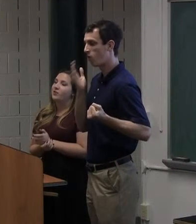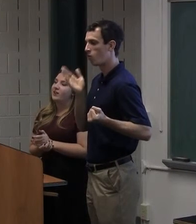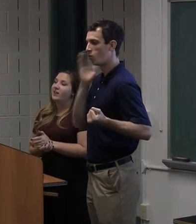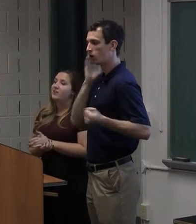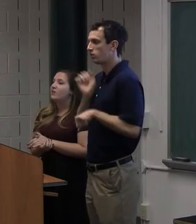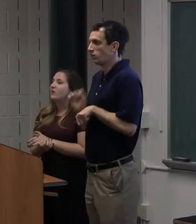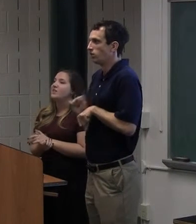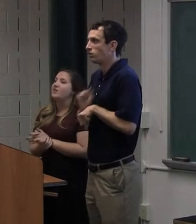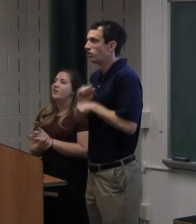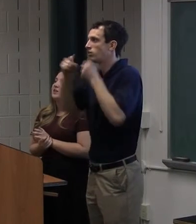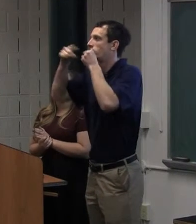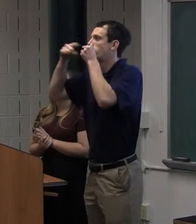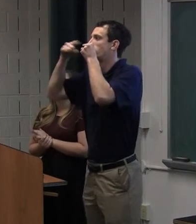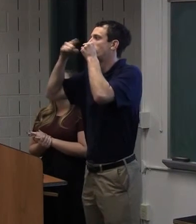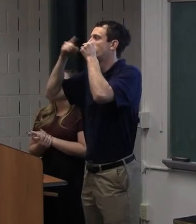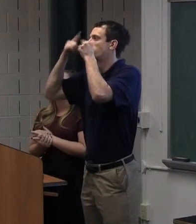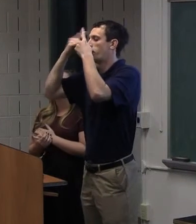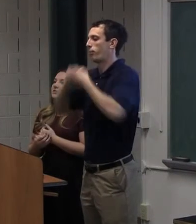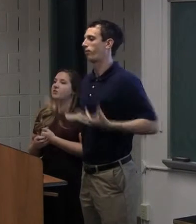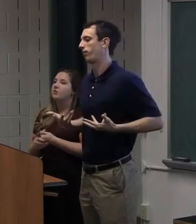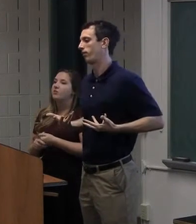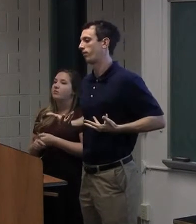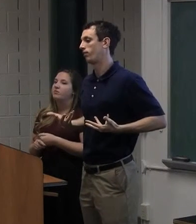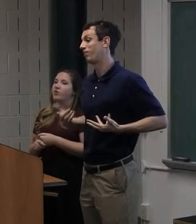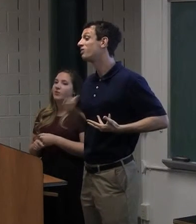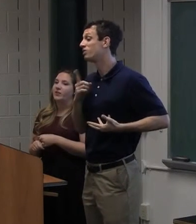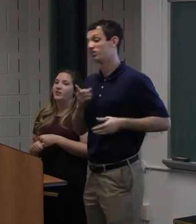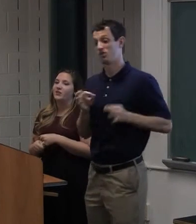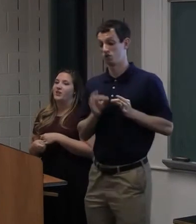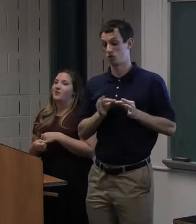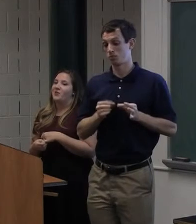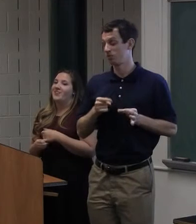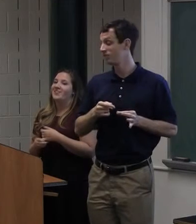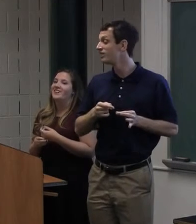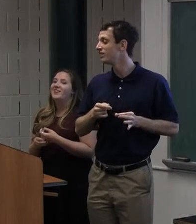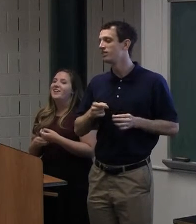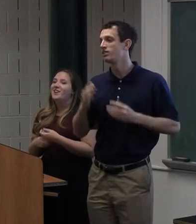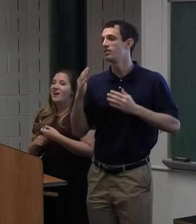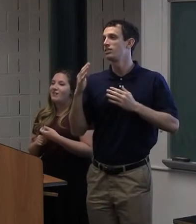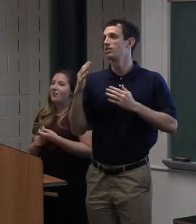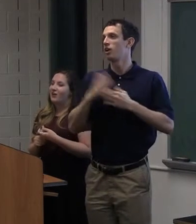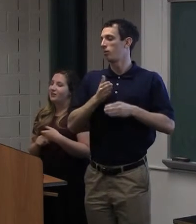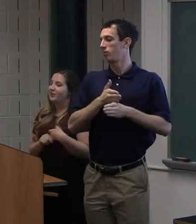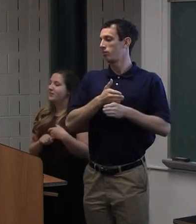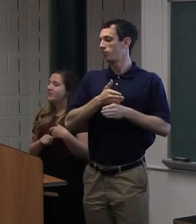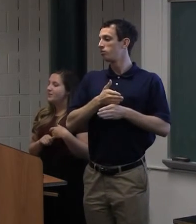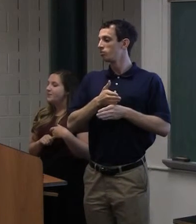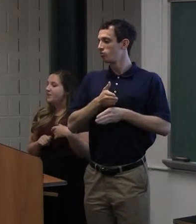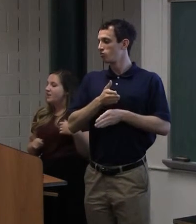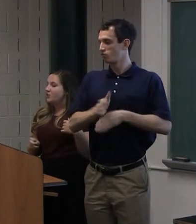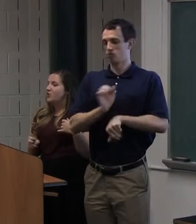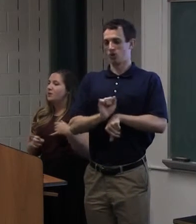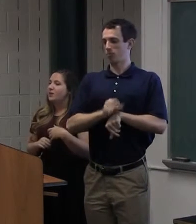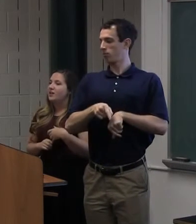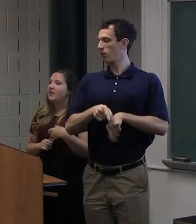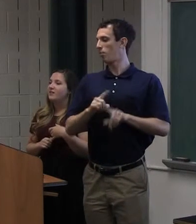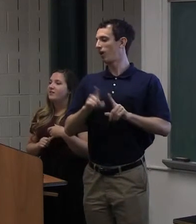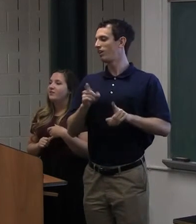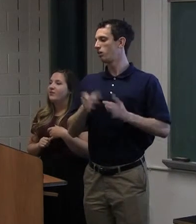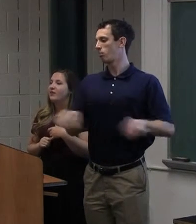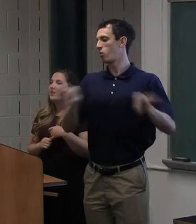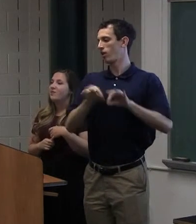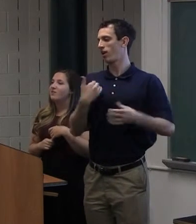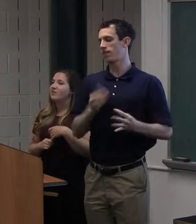overload yourself. And even though it is the greatest profession, don't overkill yourself with it. Have other outlets. Just